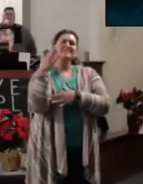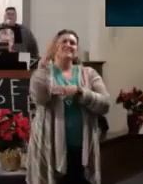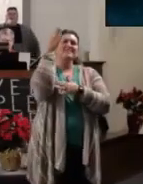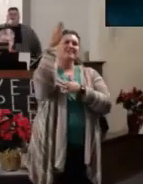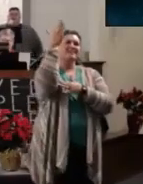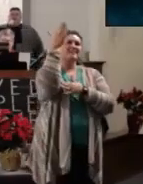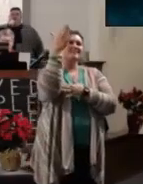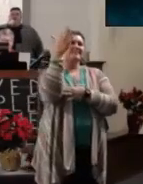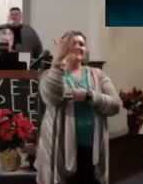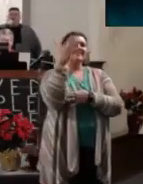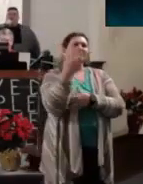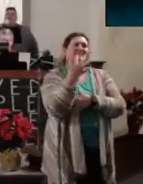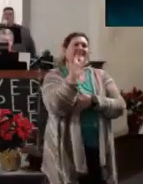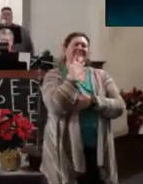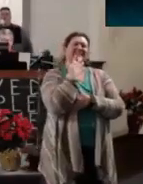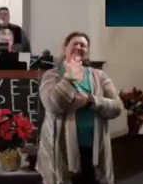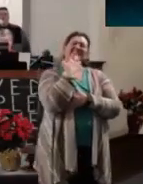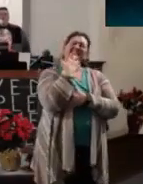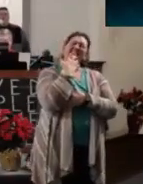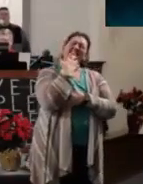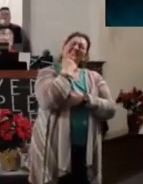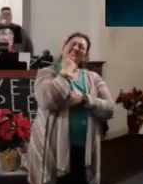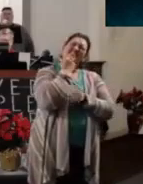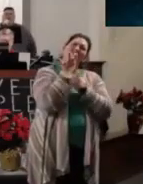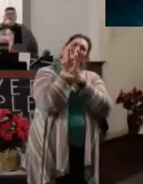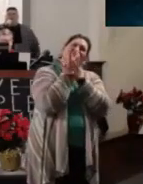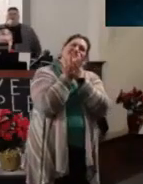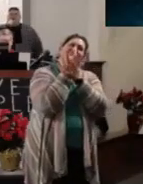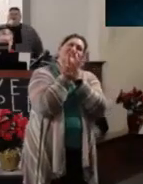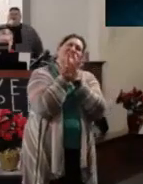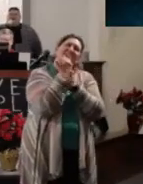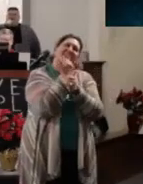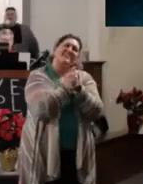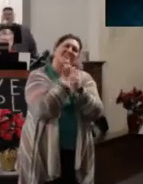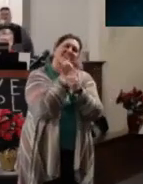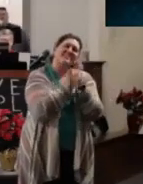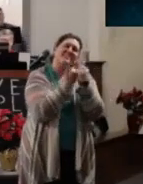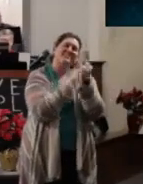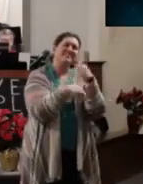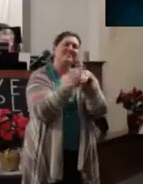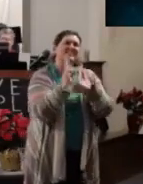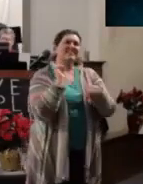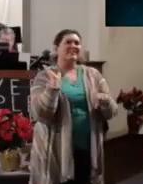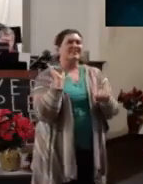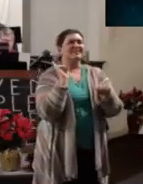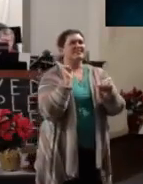earth thou art, dear desire of